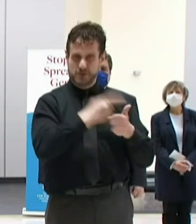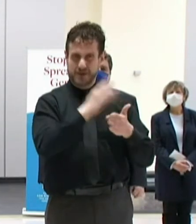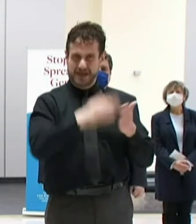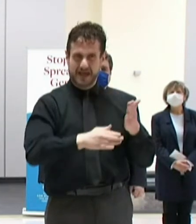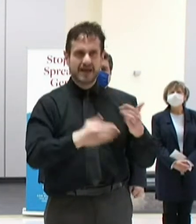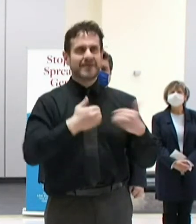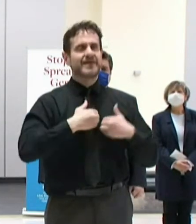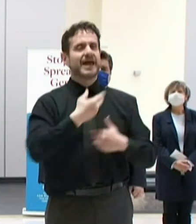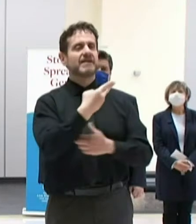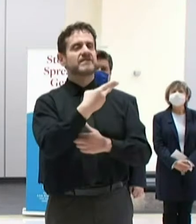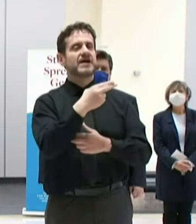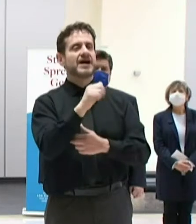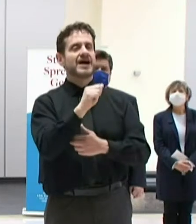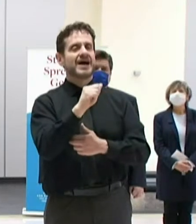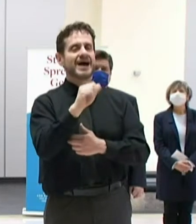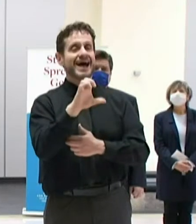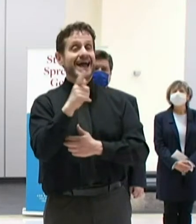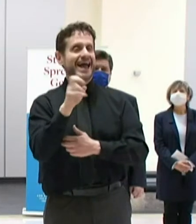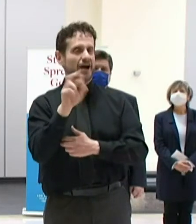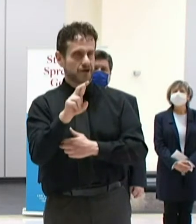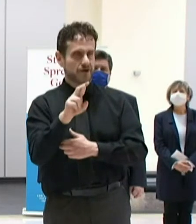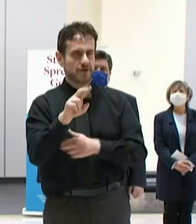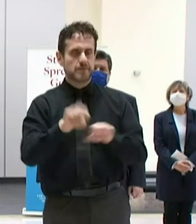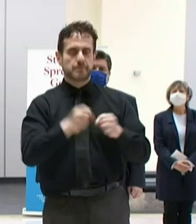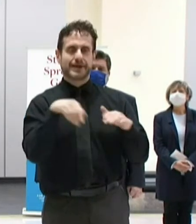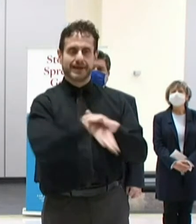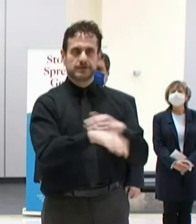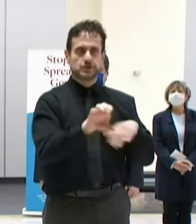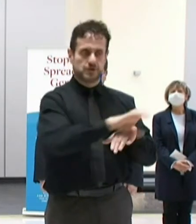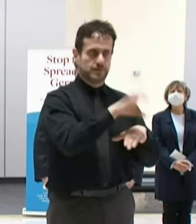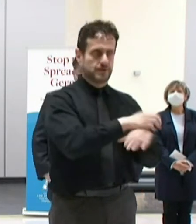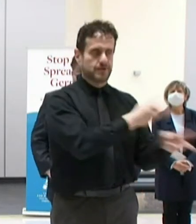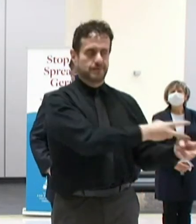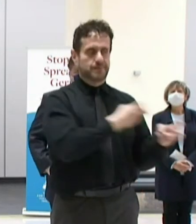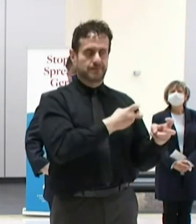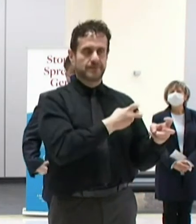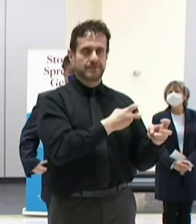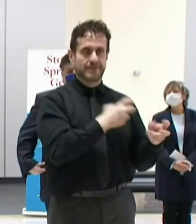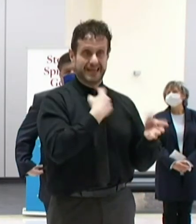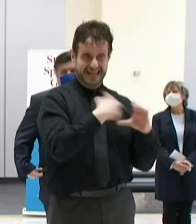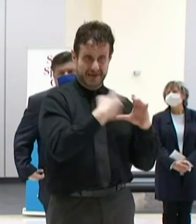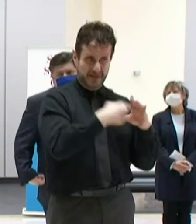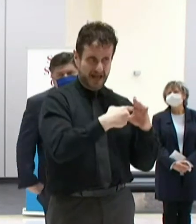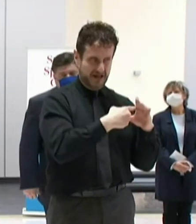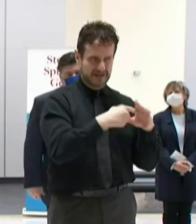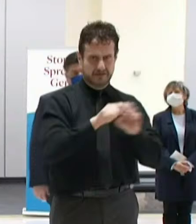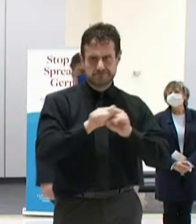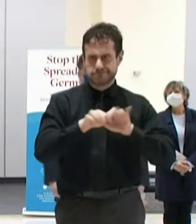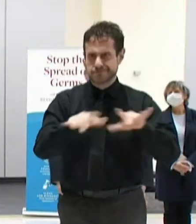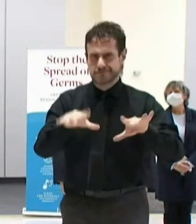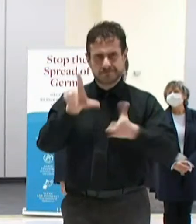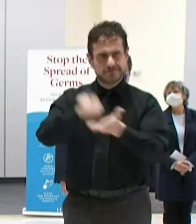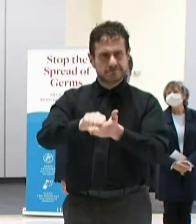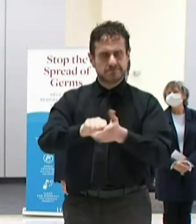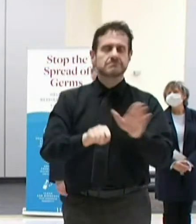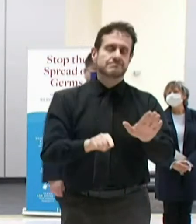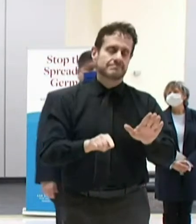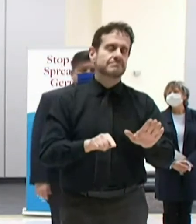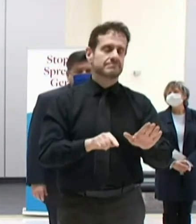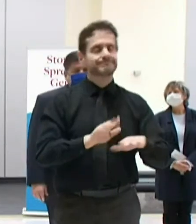Yeah, I mean, I think a note of caution. You know, as you know, this entity